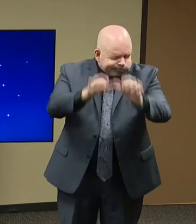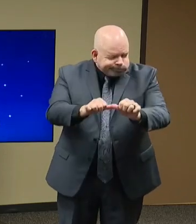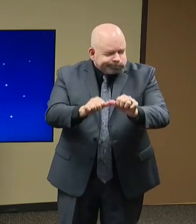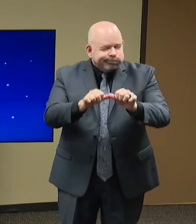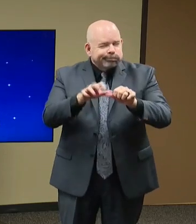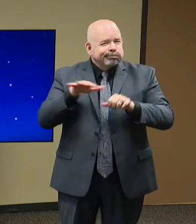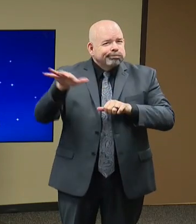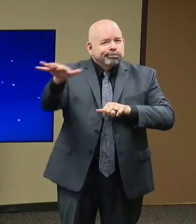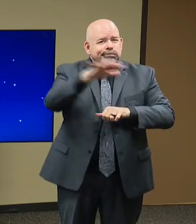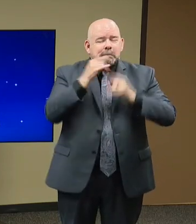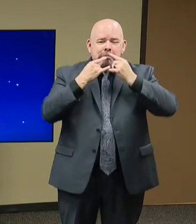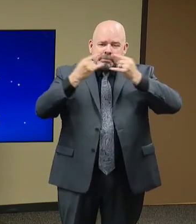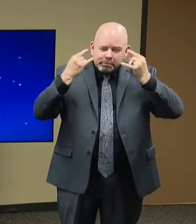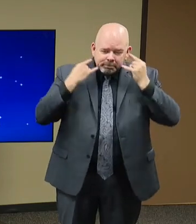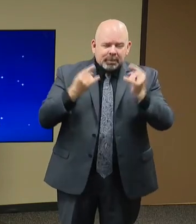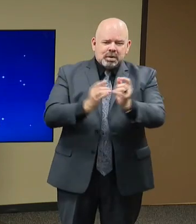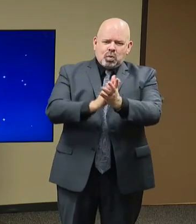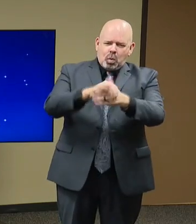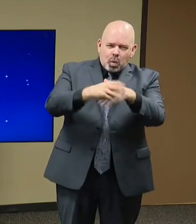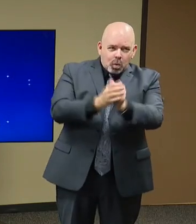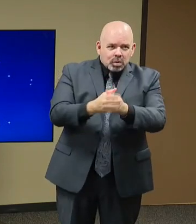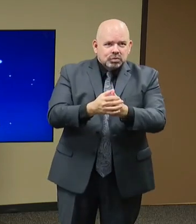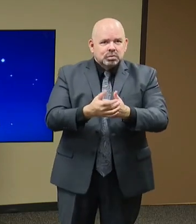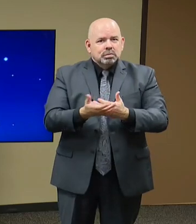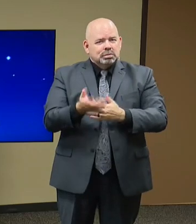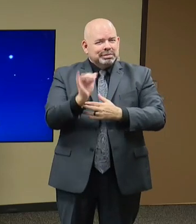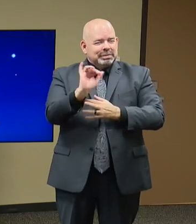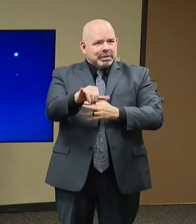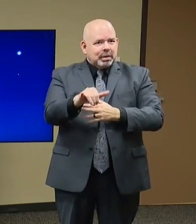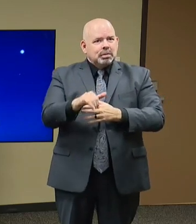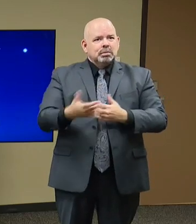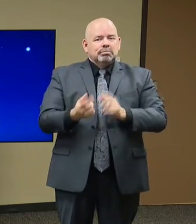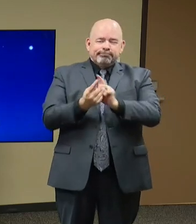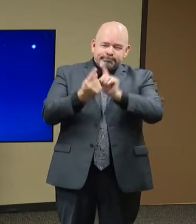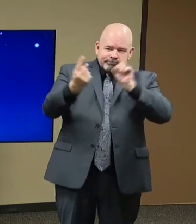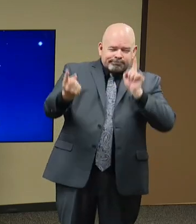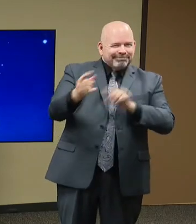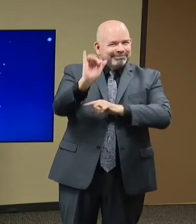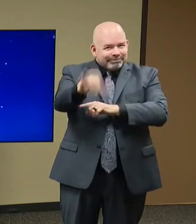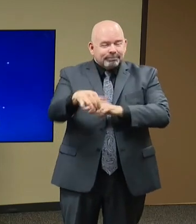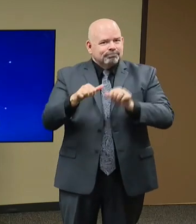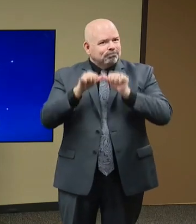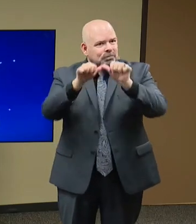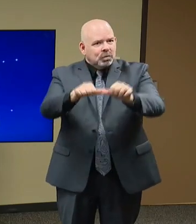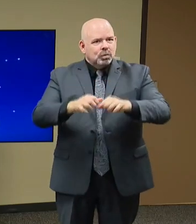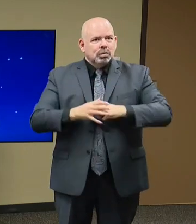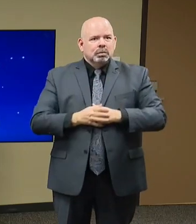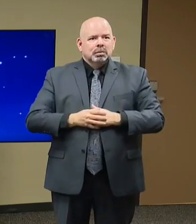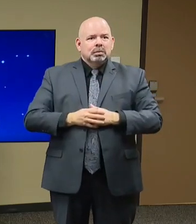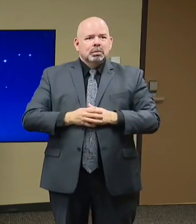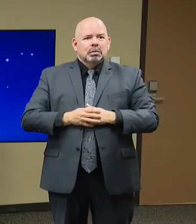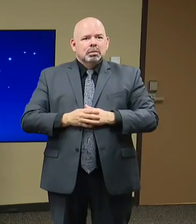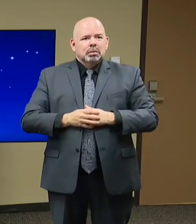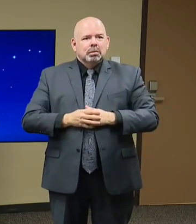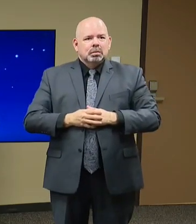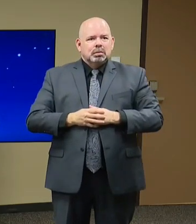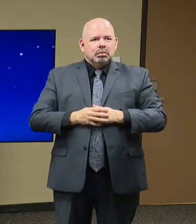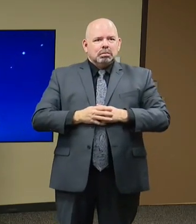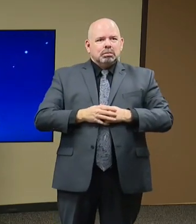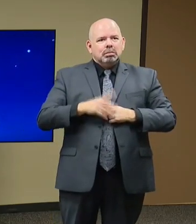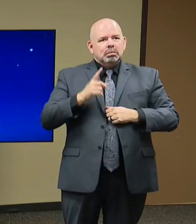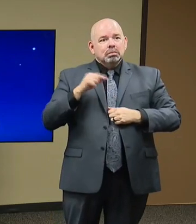in the time when schools are talking about opening up and colleges are, you know, coming back, that it's